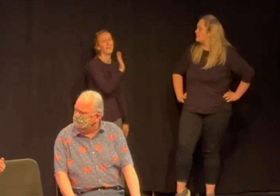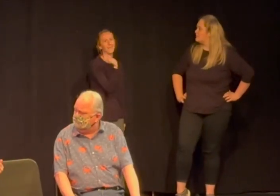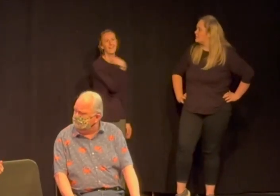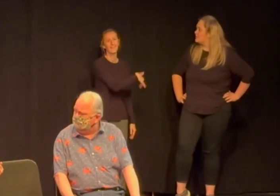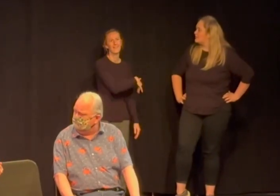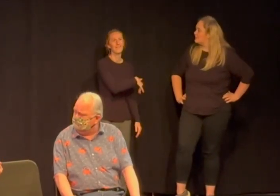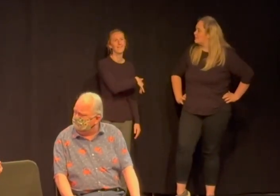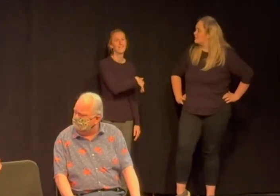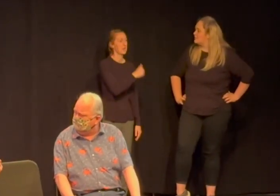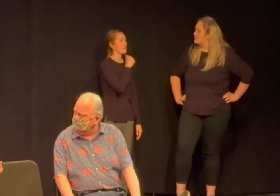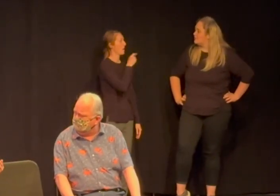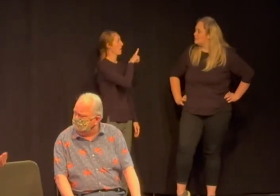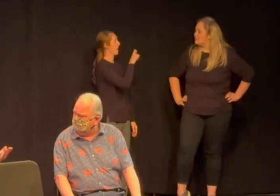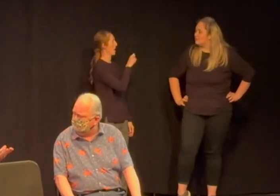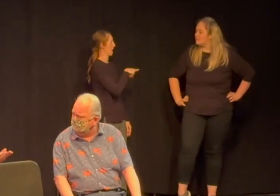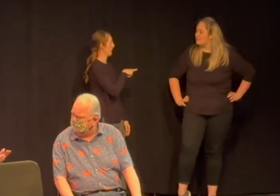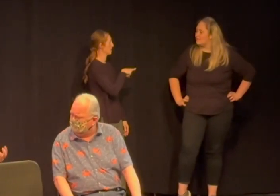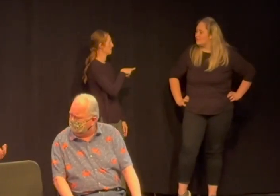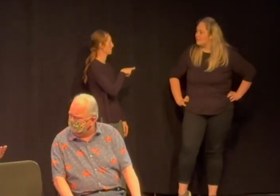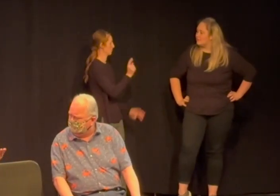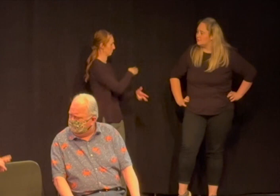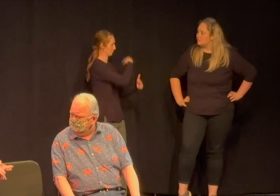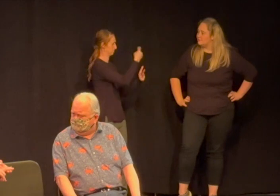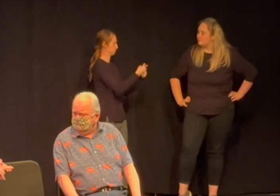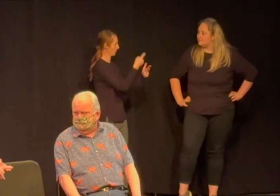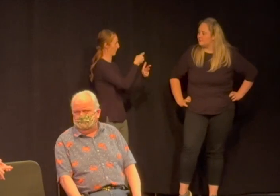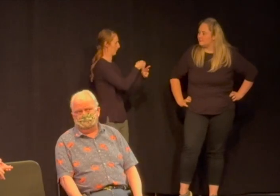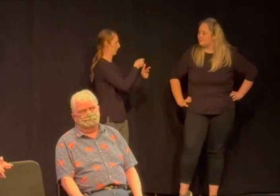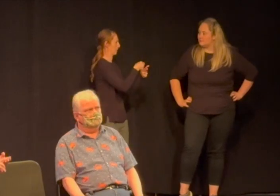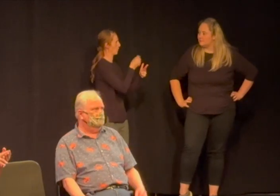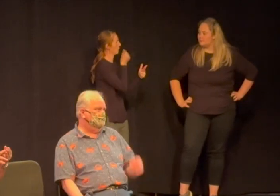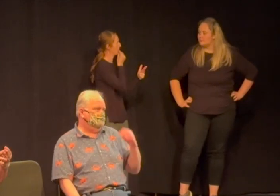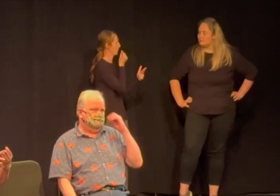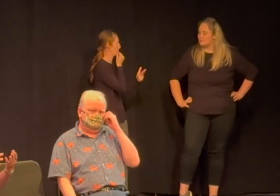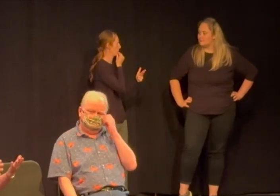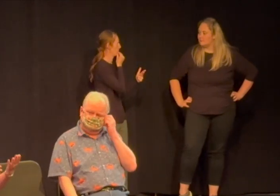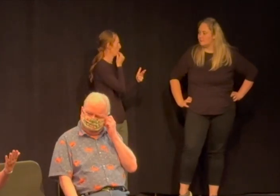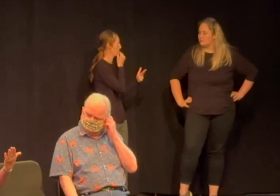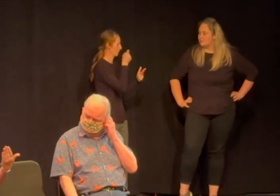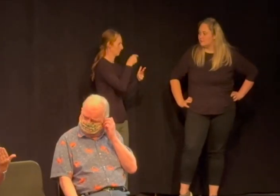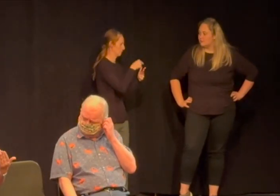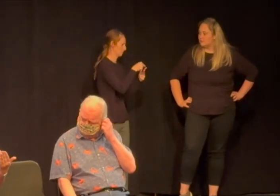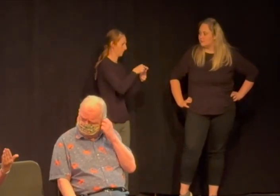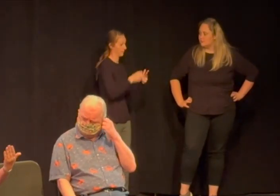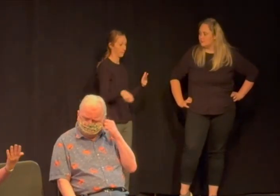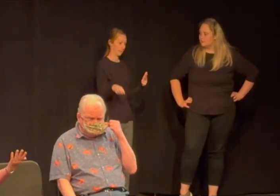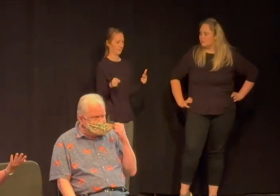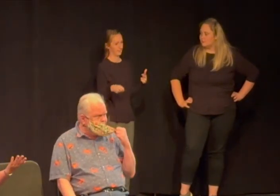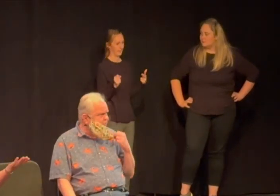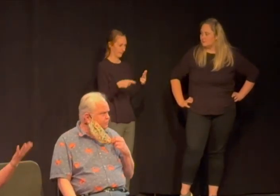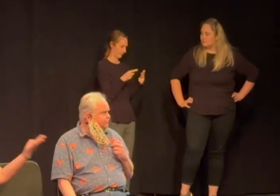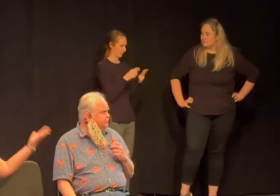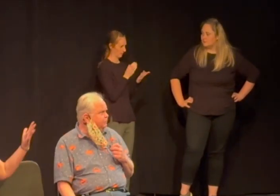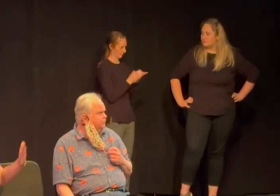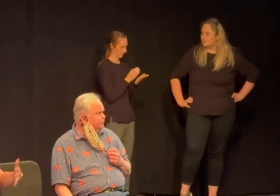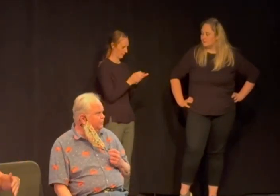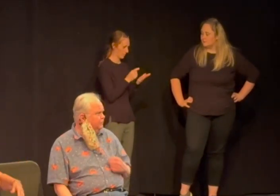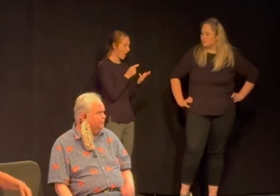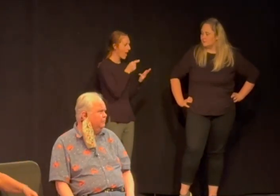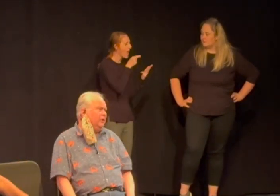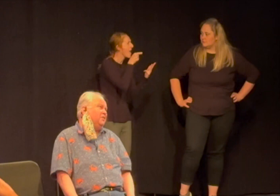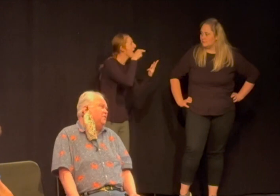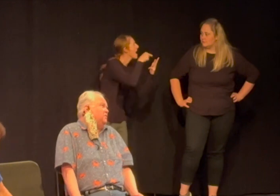didn't ask you to fix the boy a three-course meal and throw in the bag and the cup and a